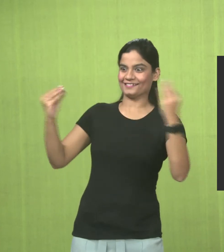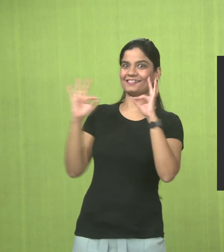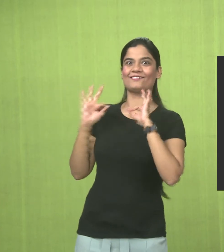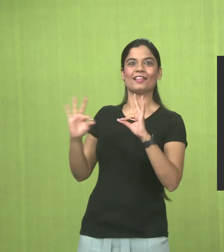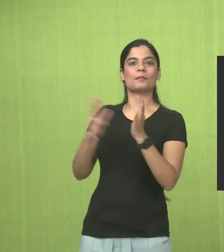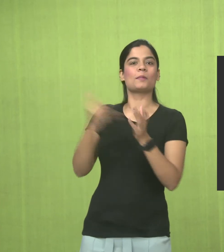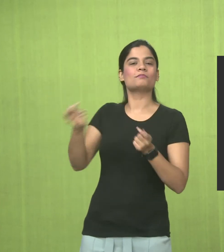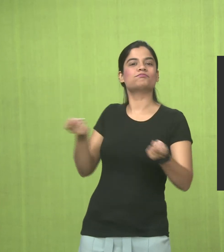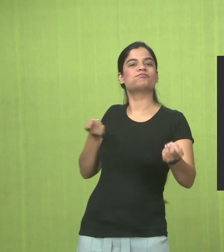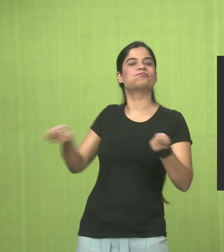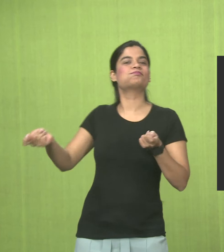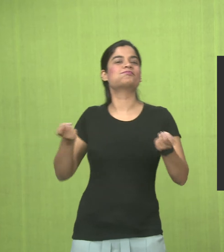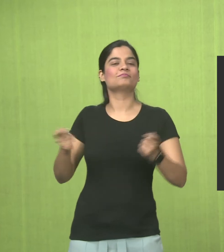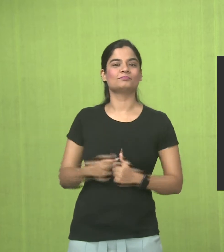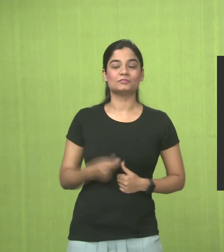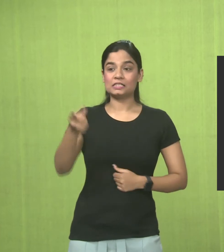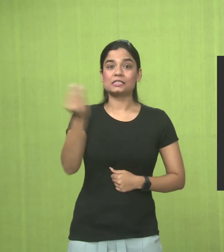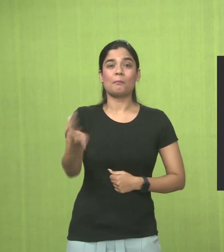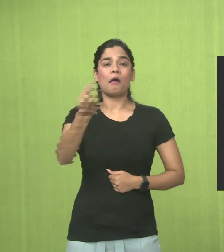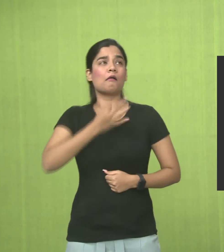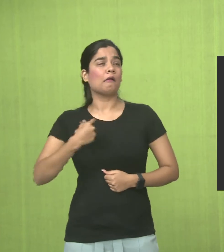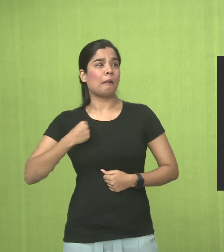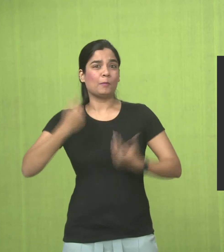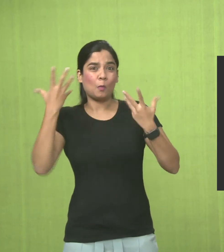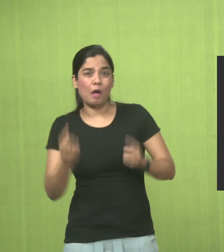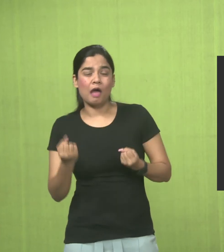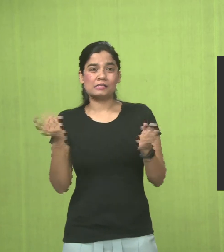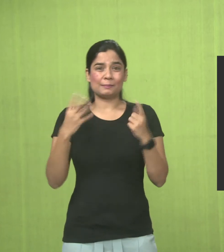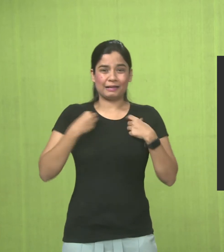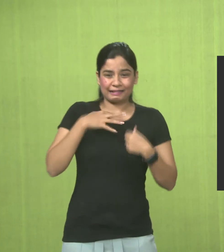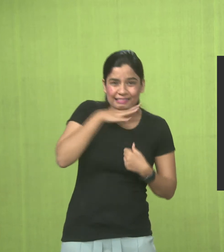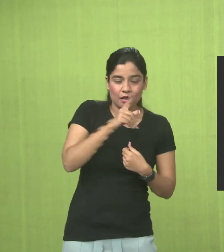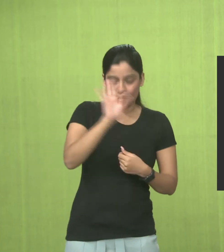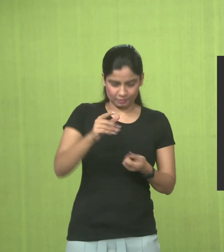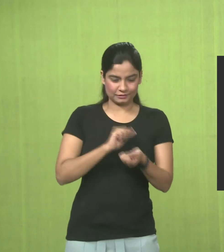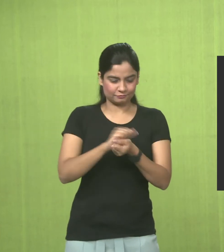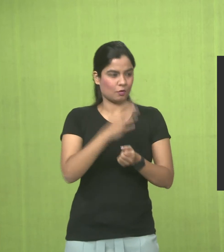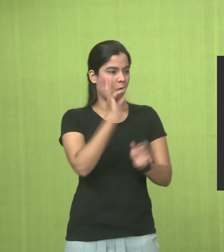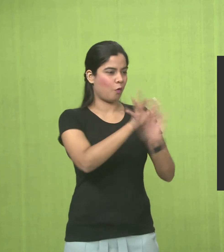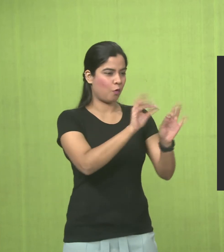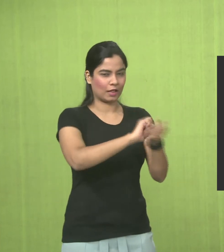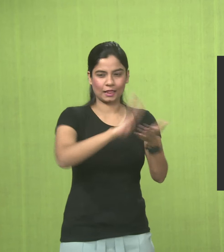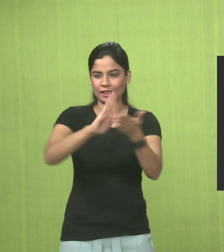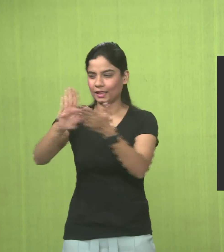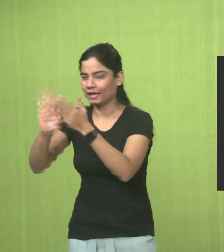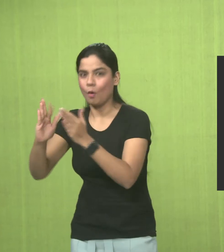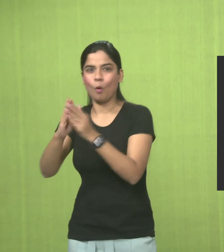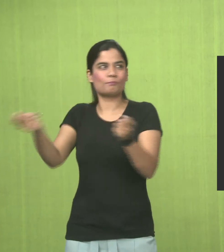you medicines. So yes, there are managerial skills in people of the house.